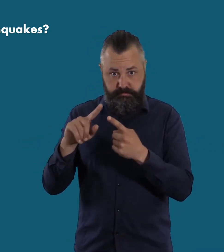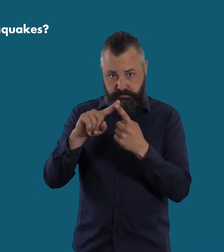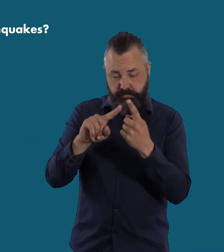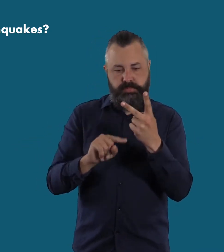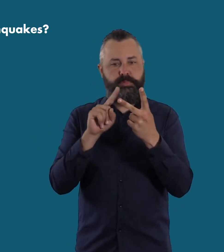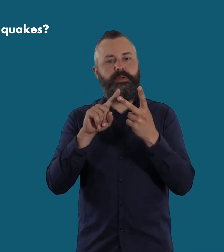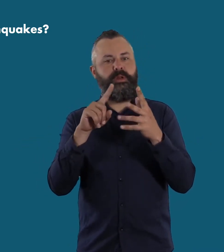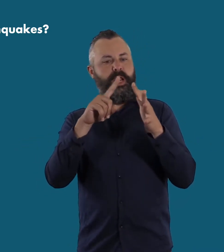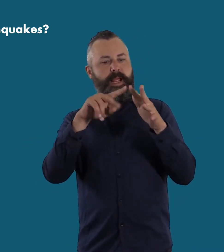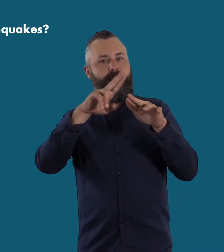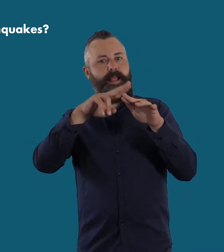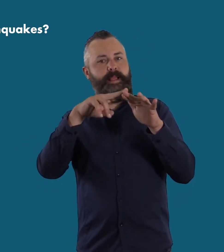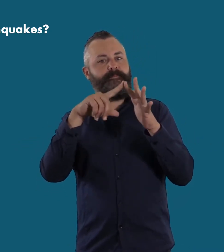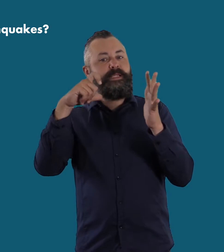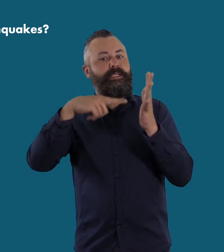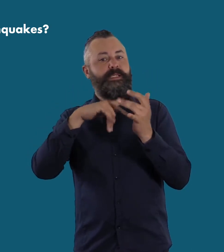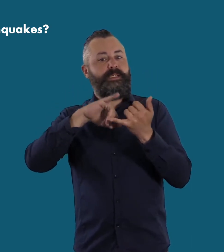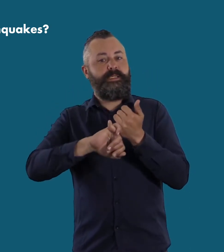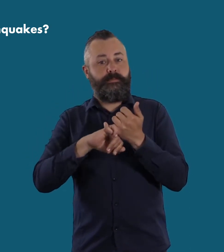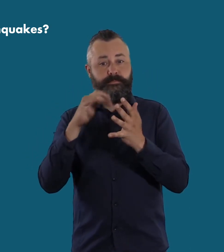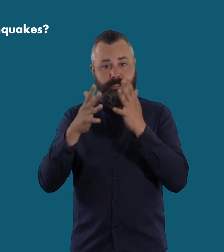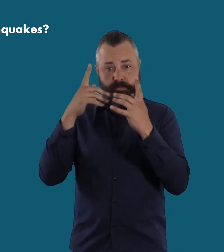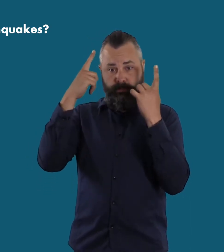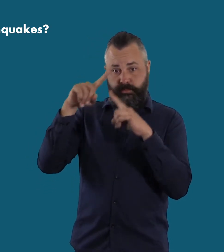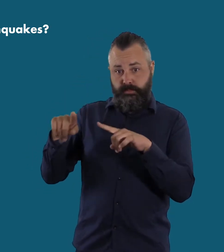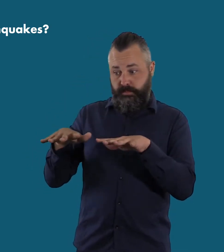and its effects described by an intensity scale.